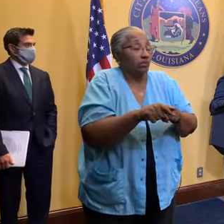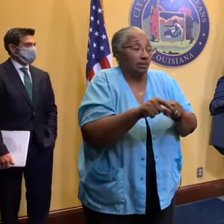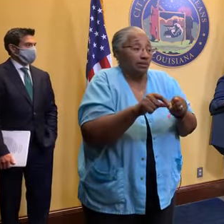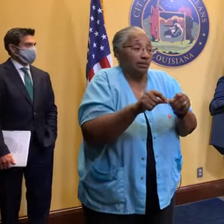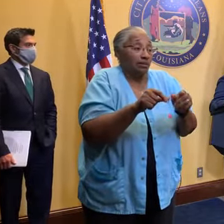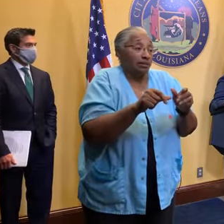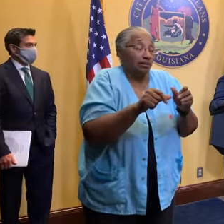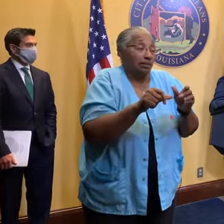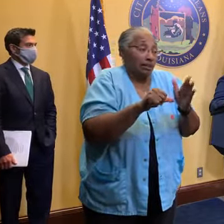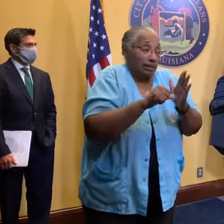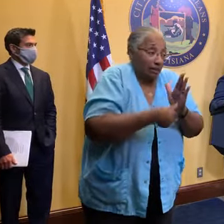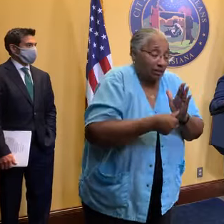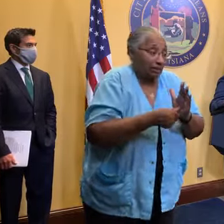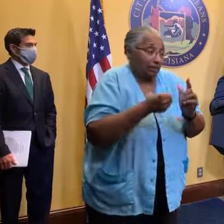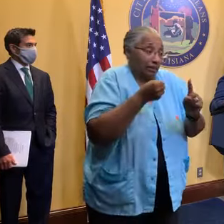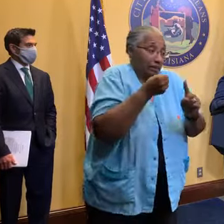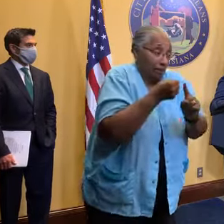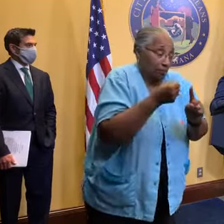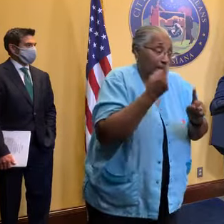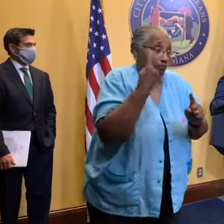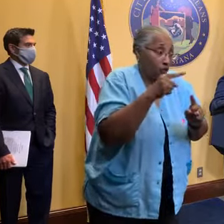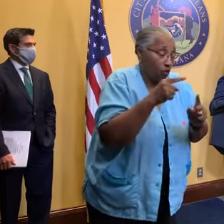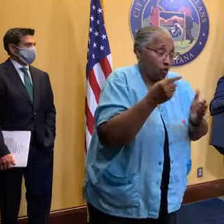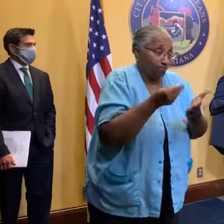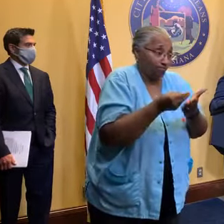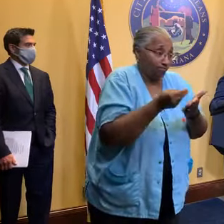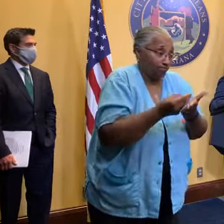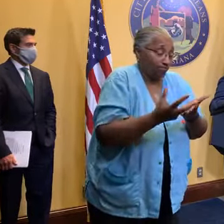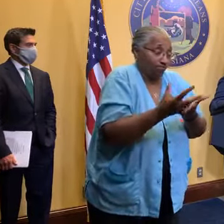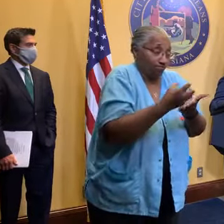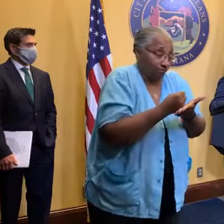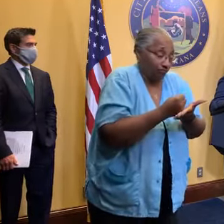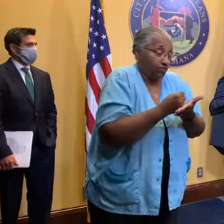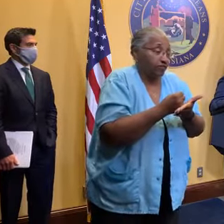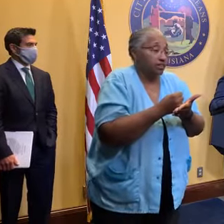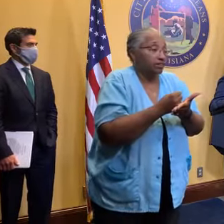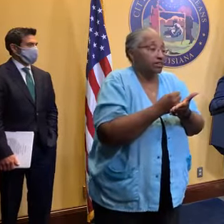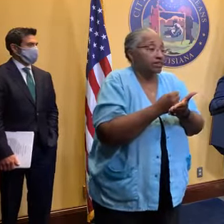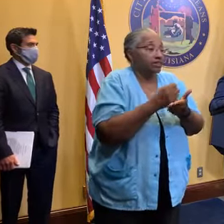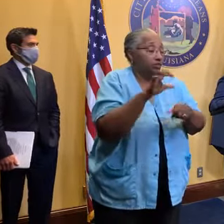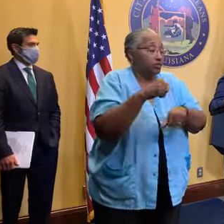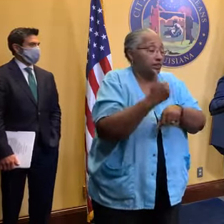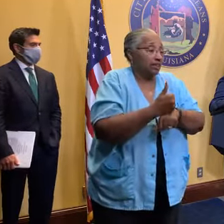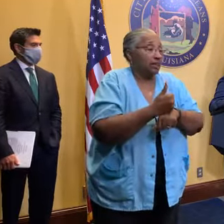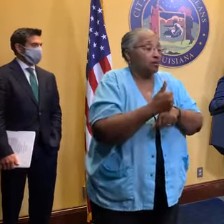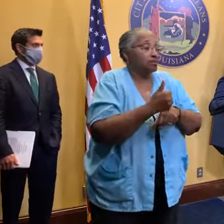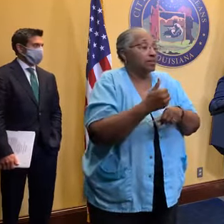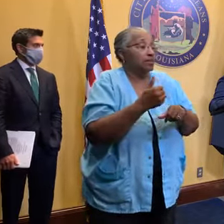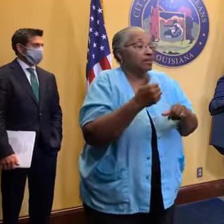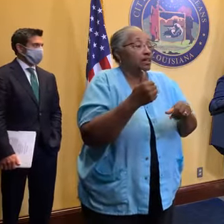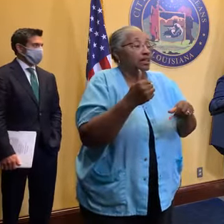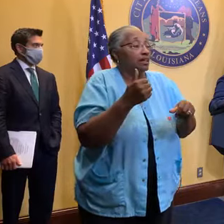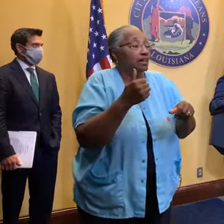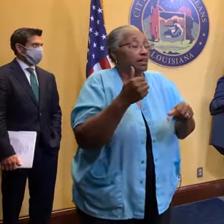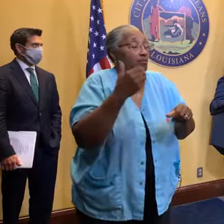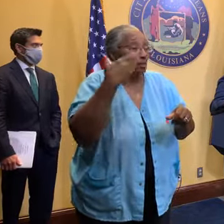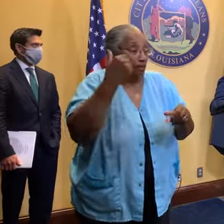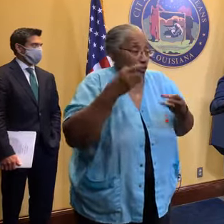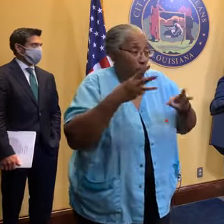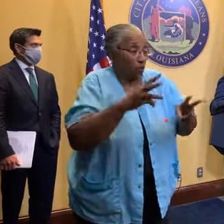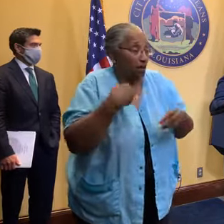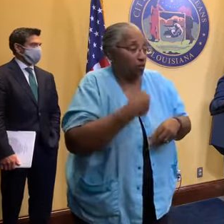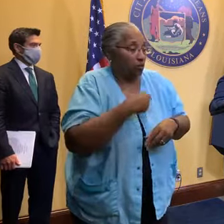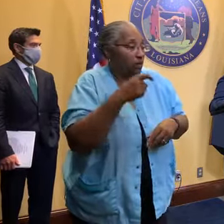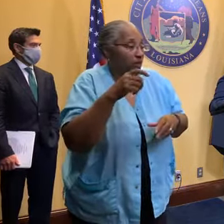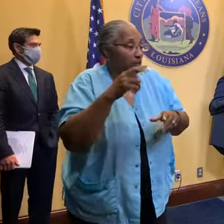the revenue and having a lack of to stage and host at the level and scale that we know that we would need to.